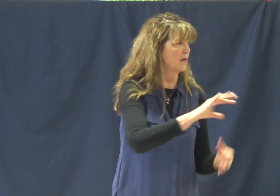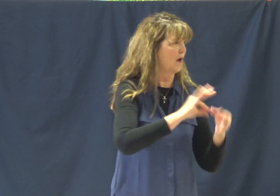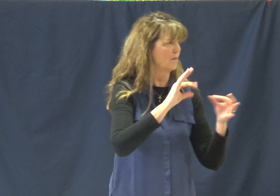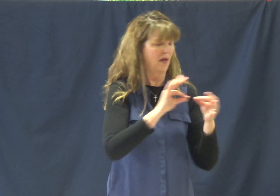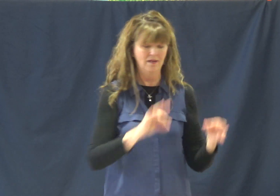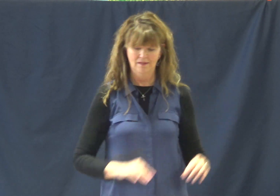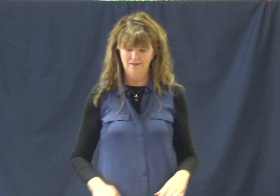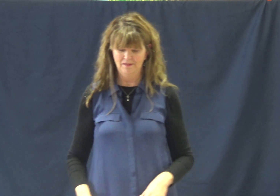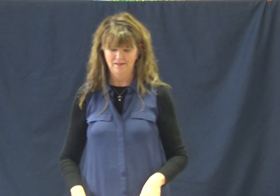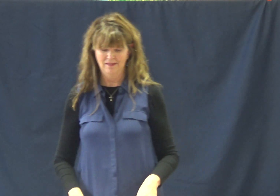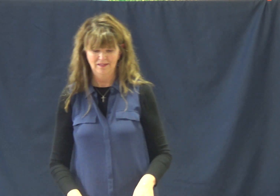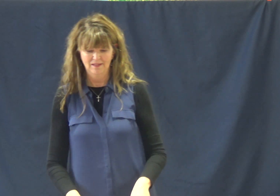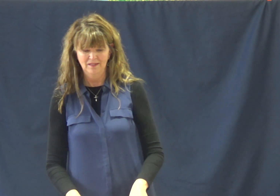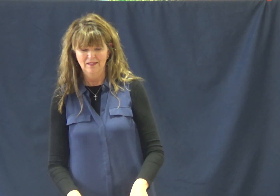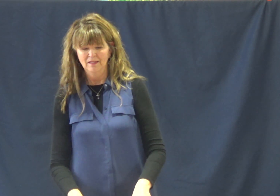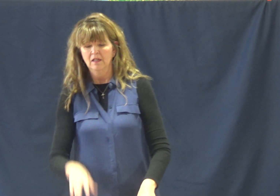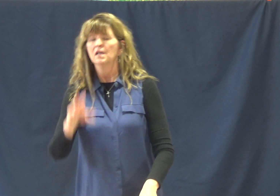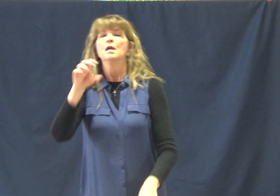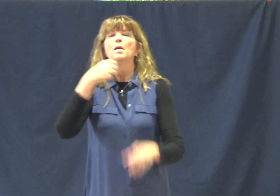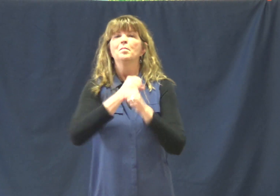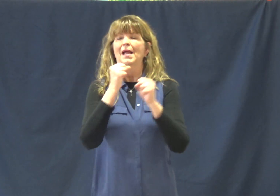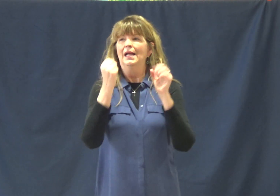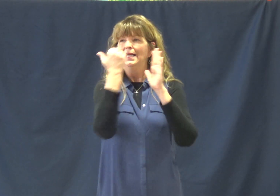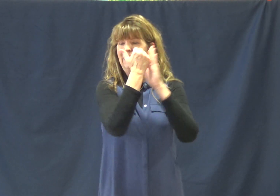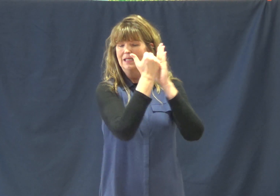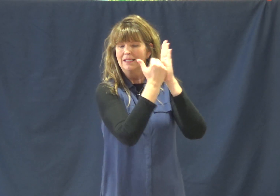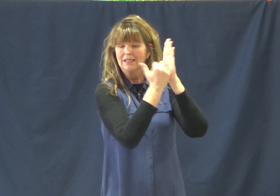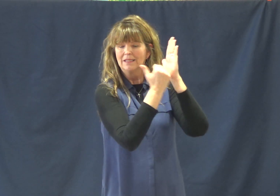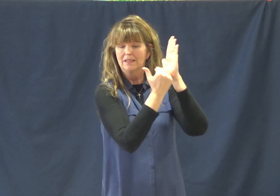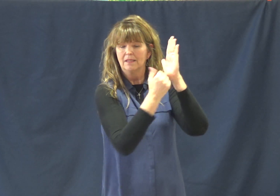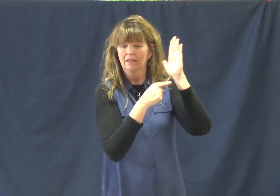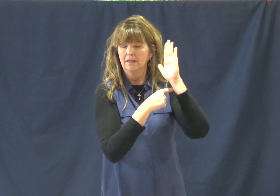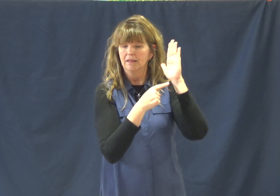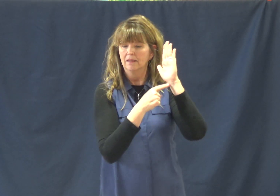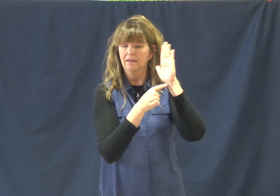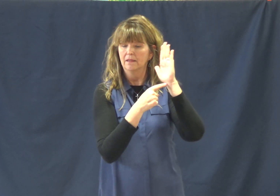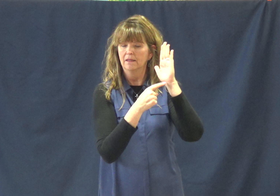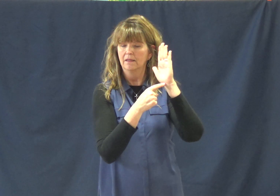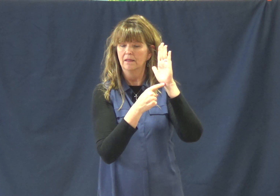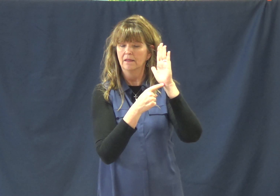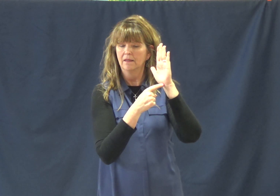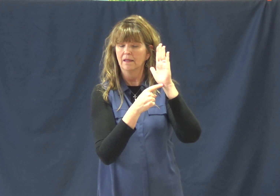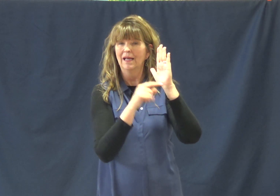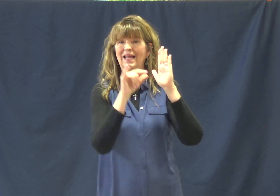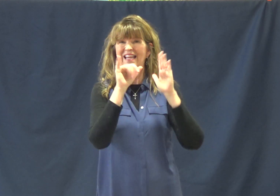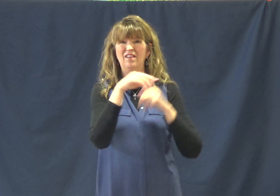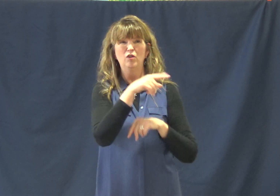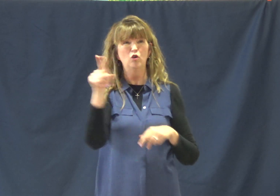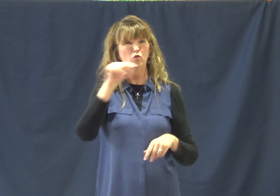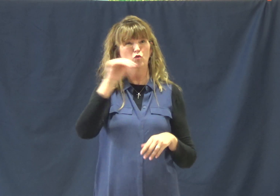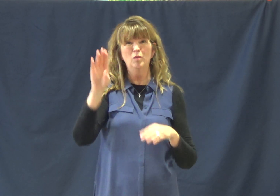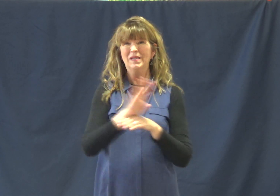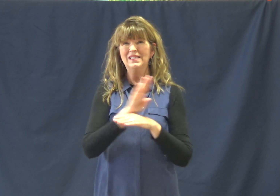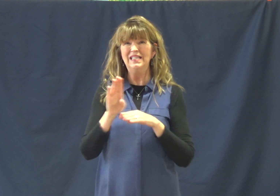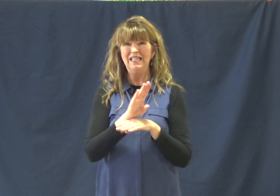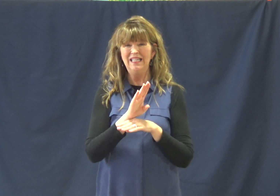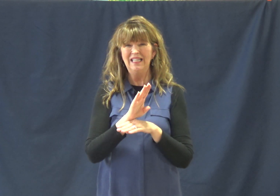And God is pleased to hear and see that comment. So make a list. If you're